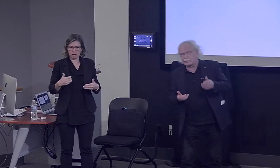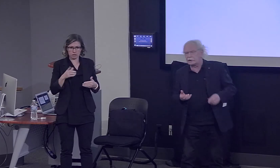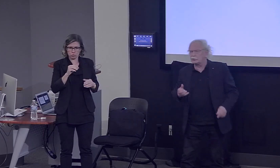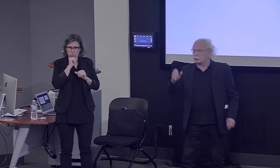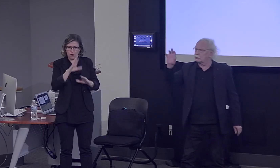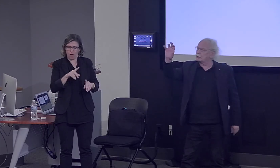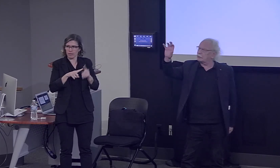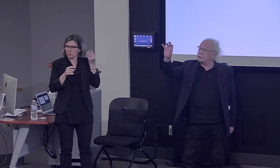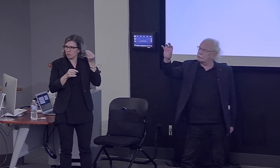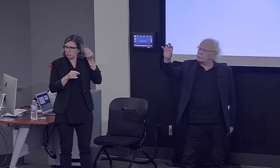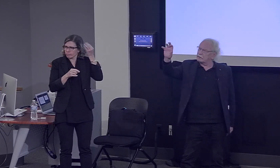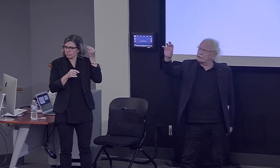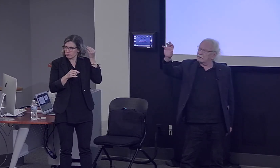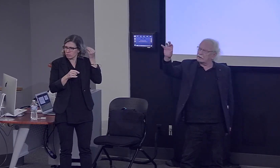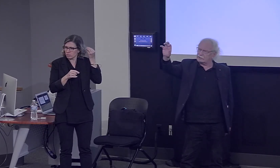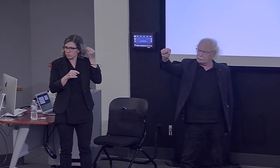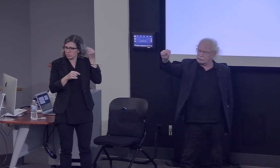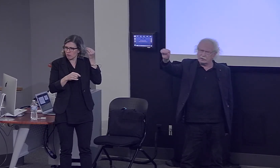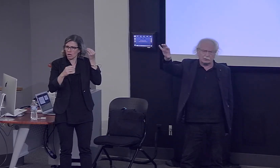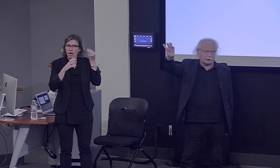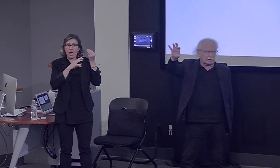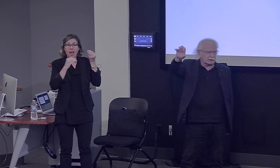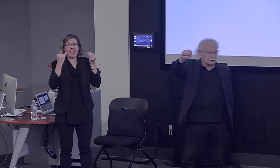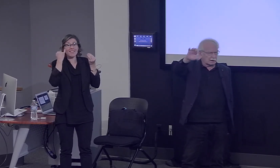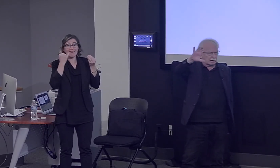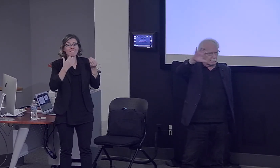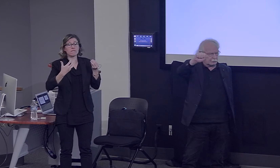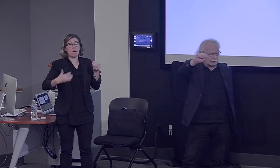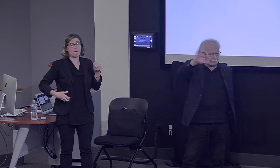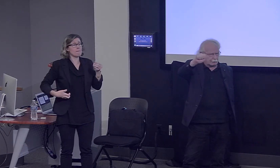have a neuron which fires when the monkey grasps in this way,